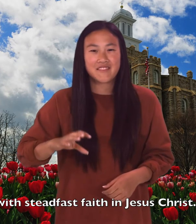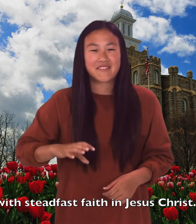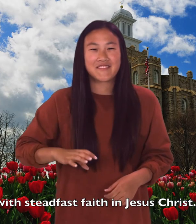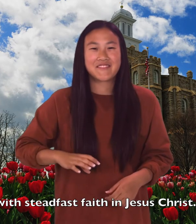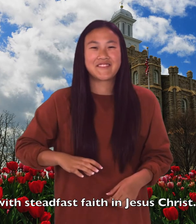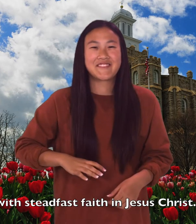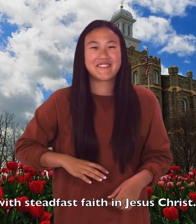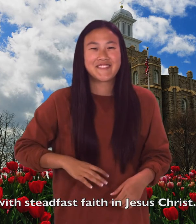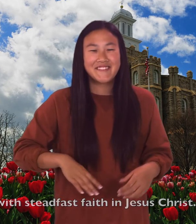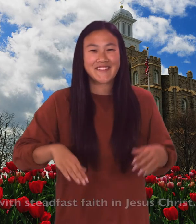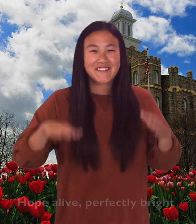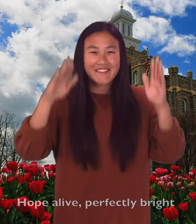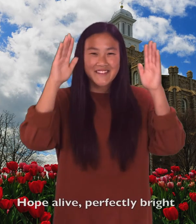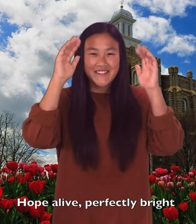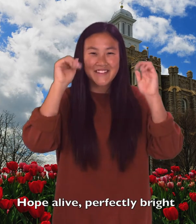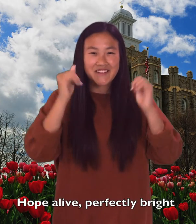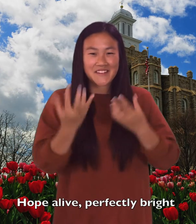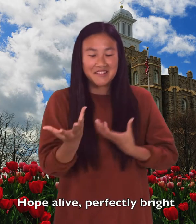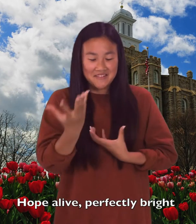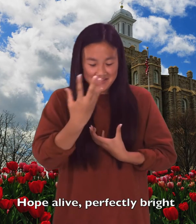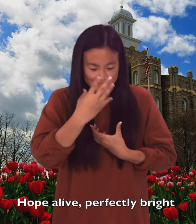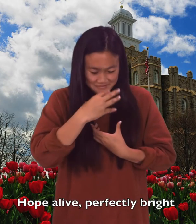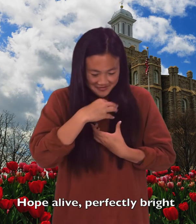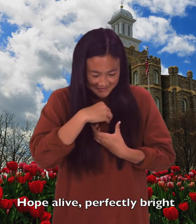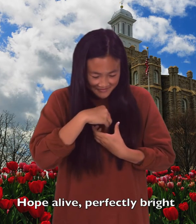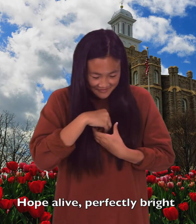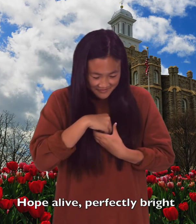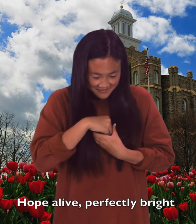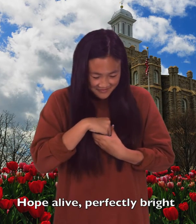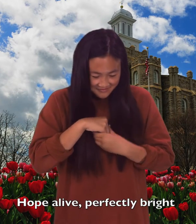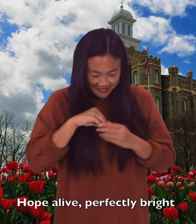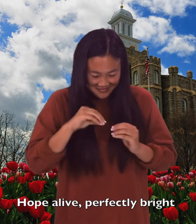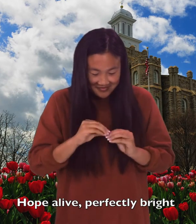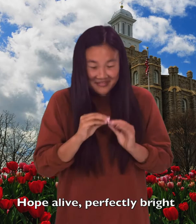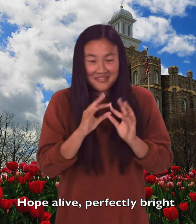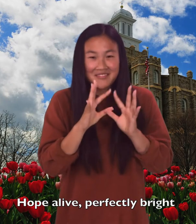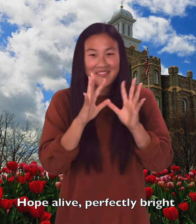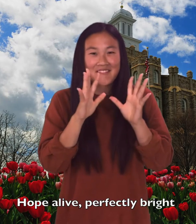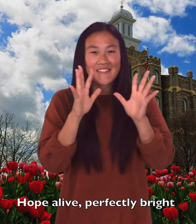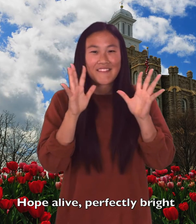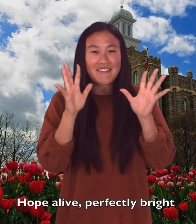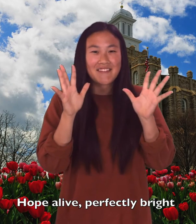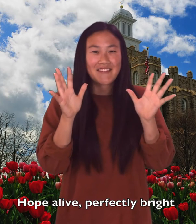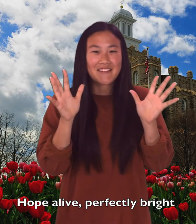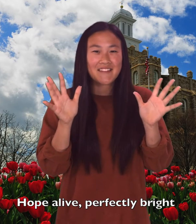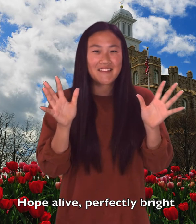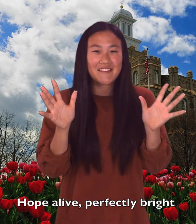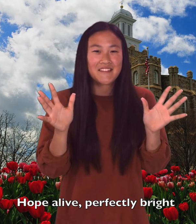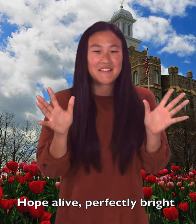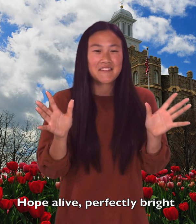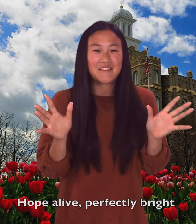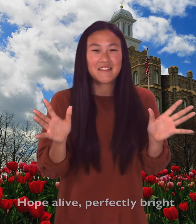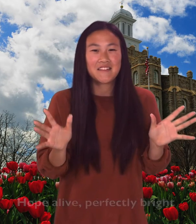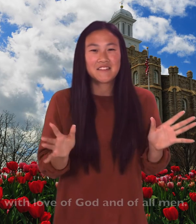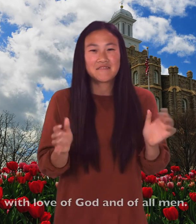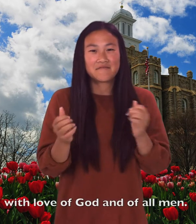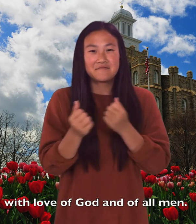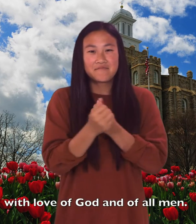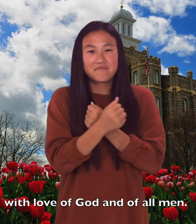Christ Hope alive, perfectly bright With